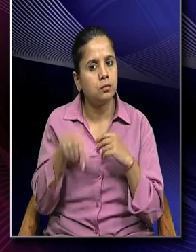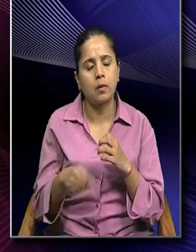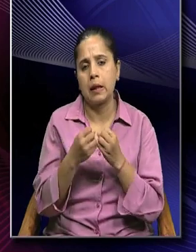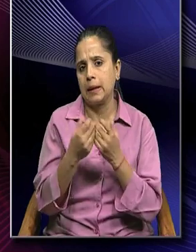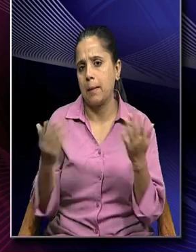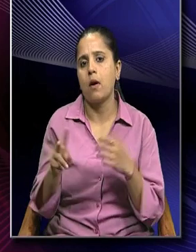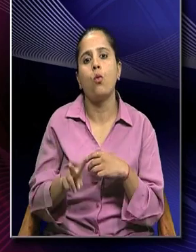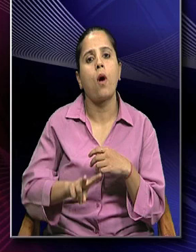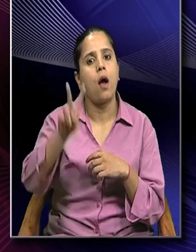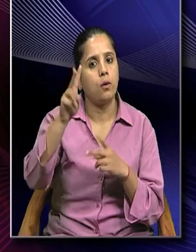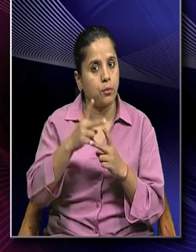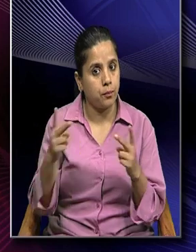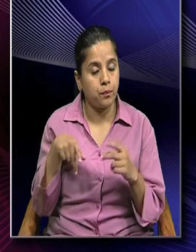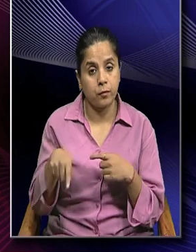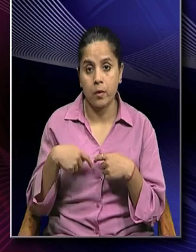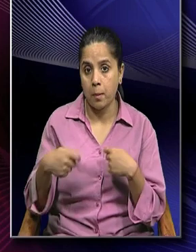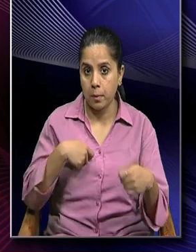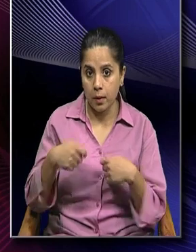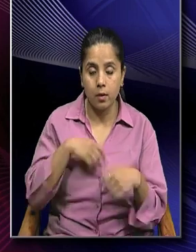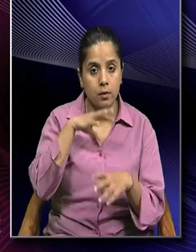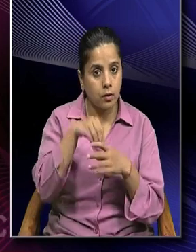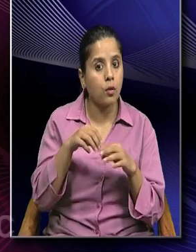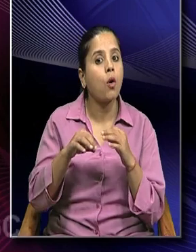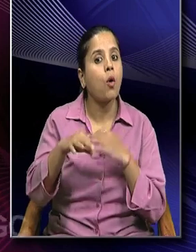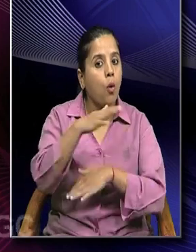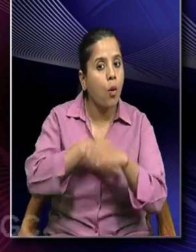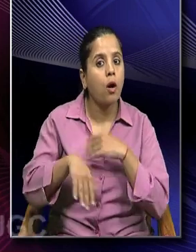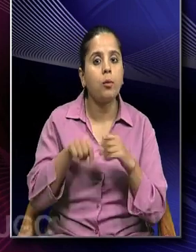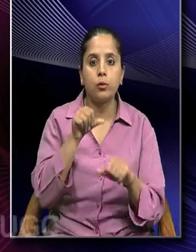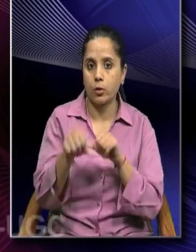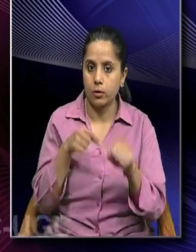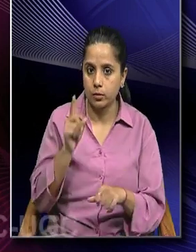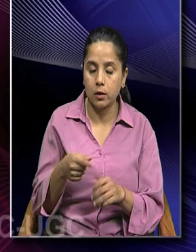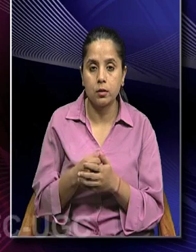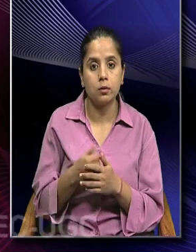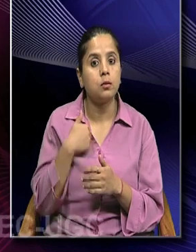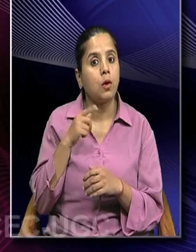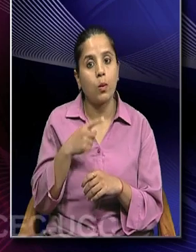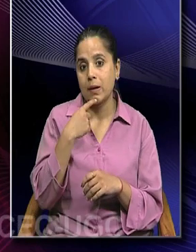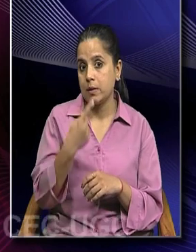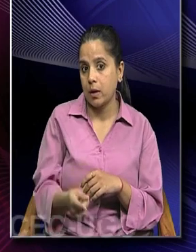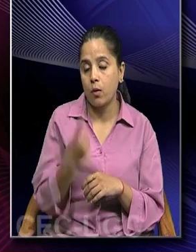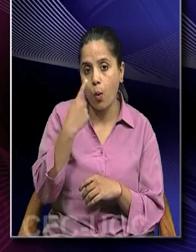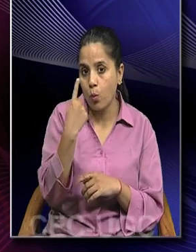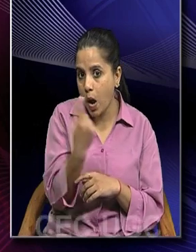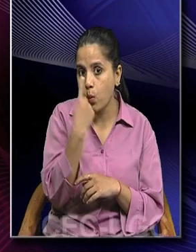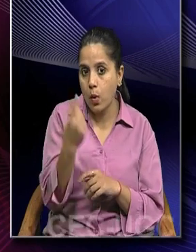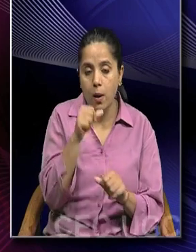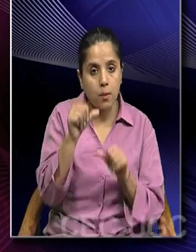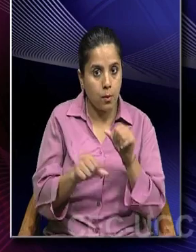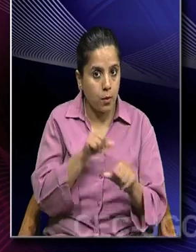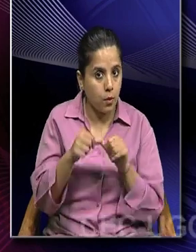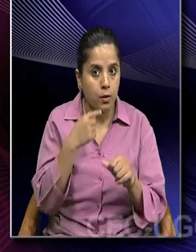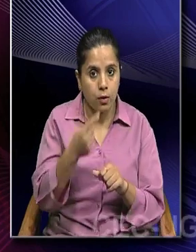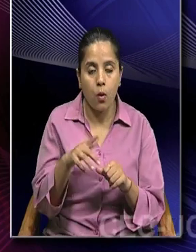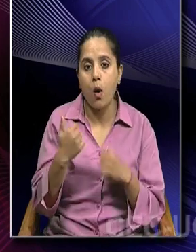of values into the business organization's processes. Rather, we would say that for each and every process